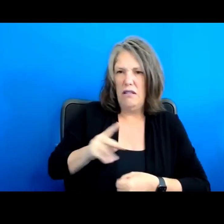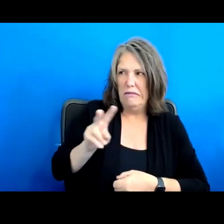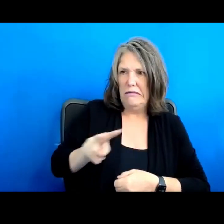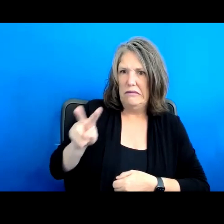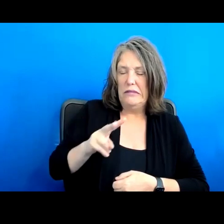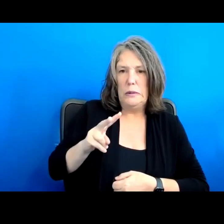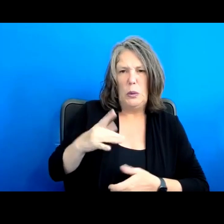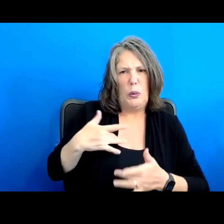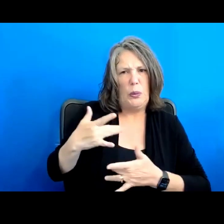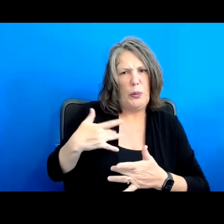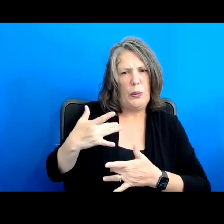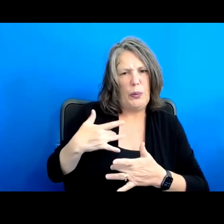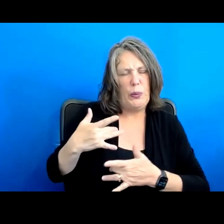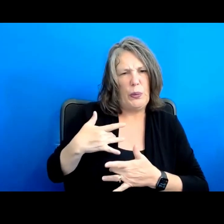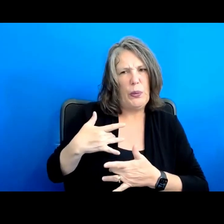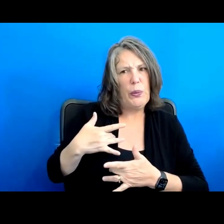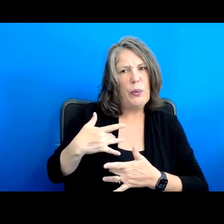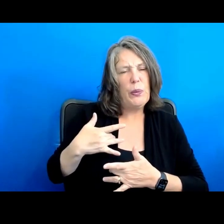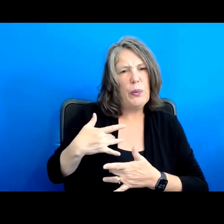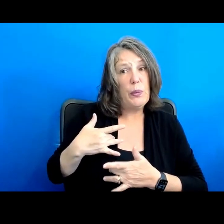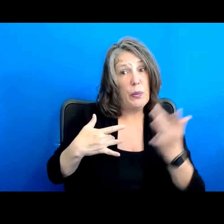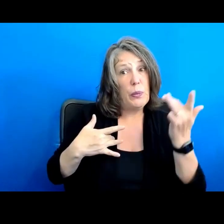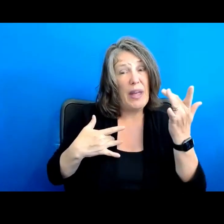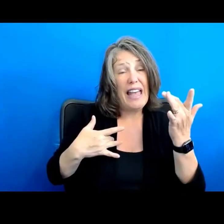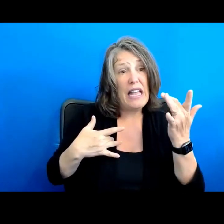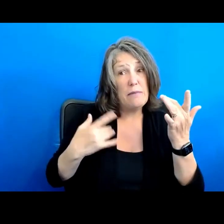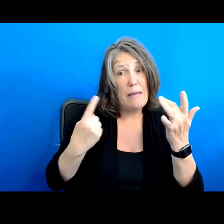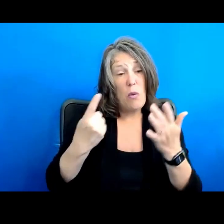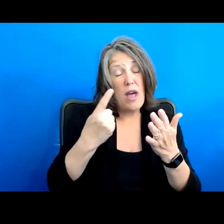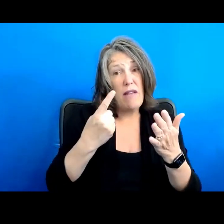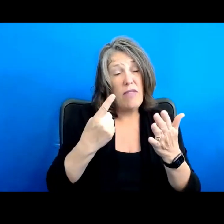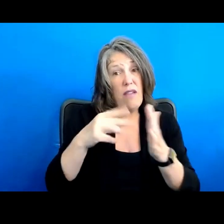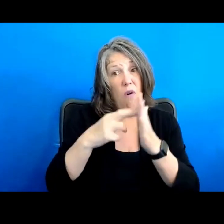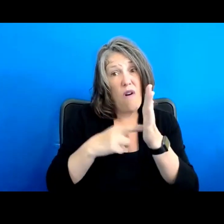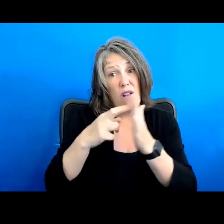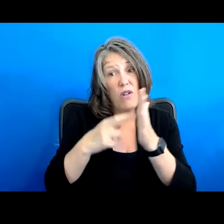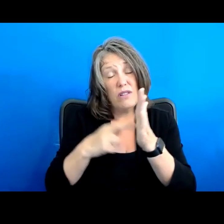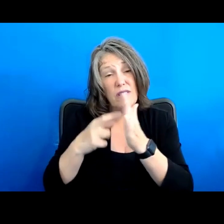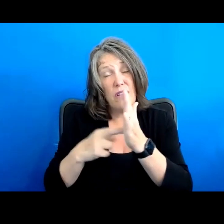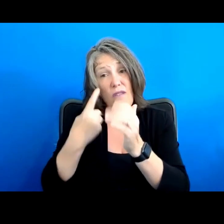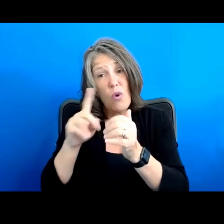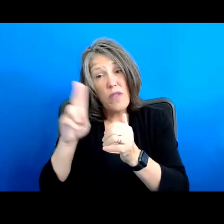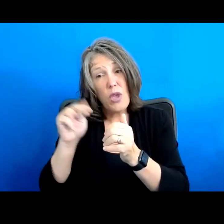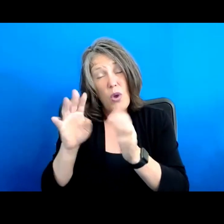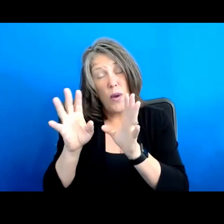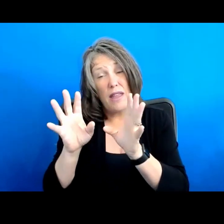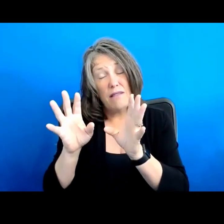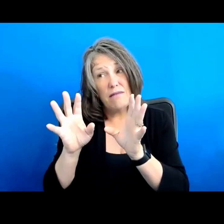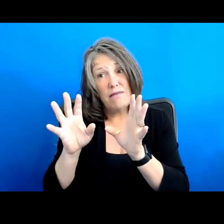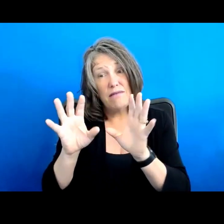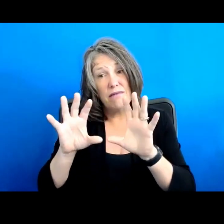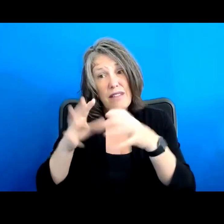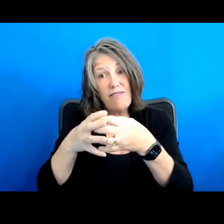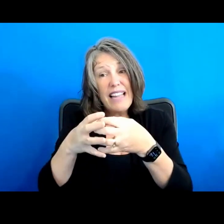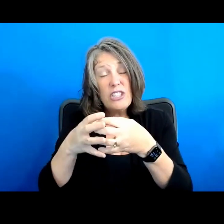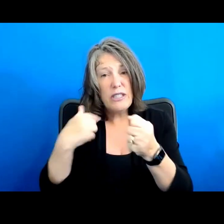that it violates one or other of the articles of the UN Convention. So in those instances,